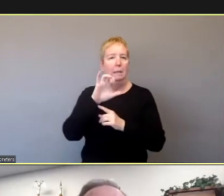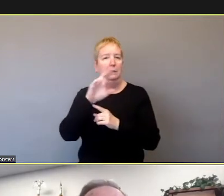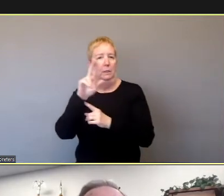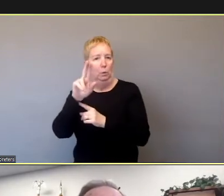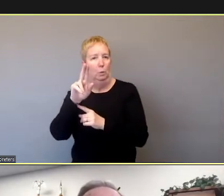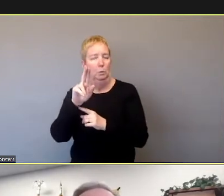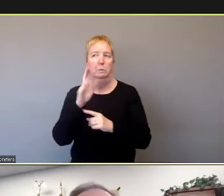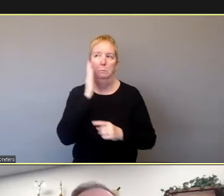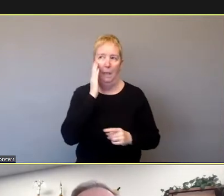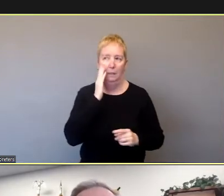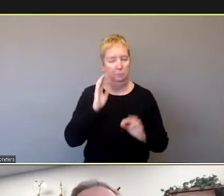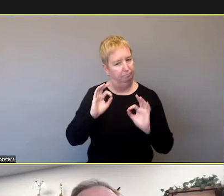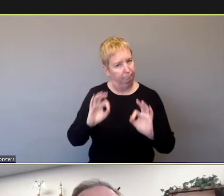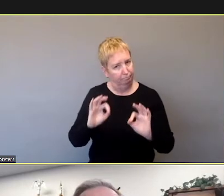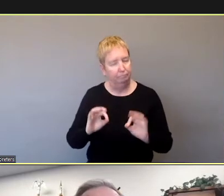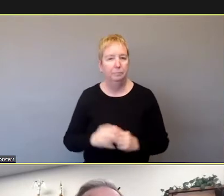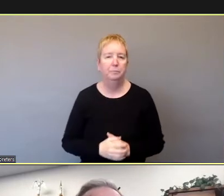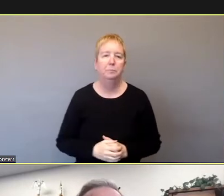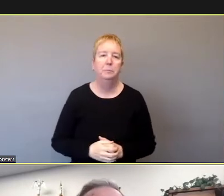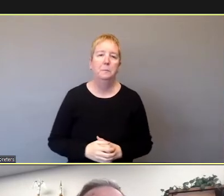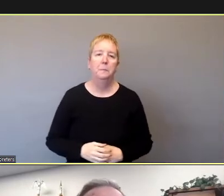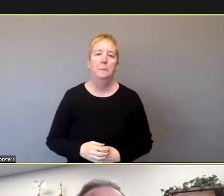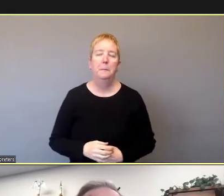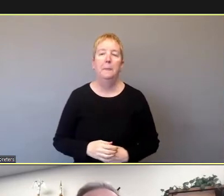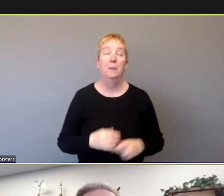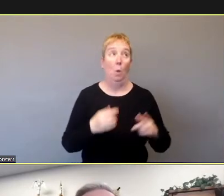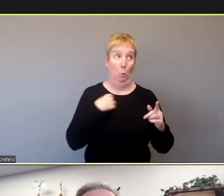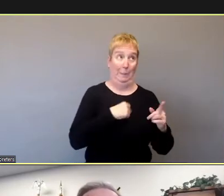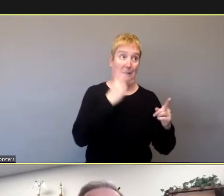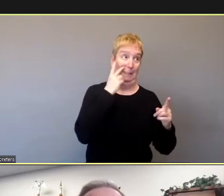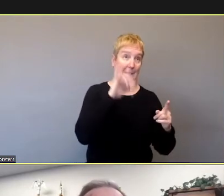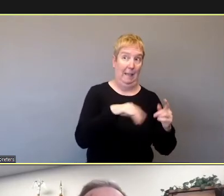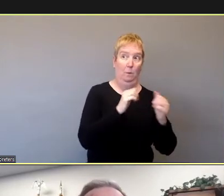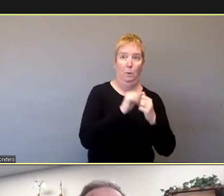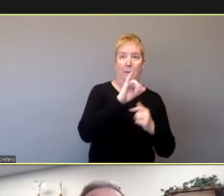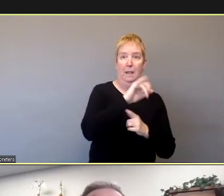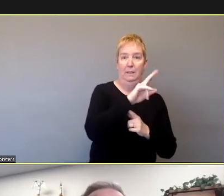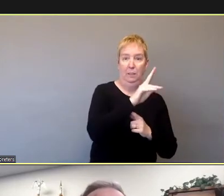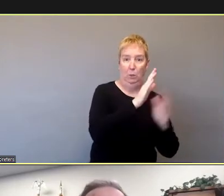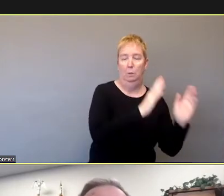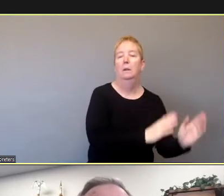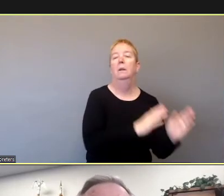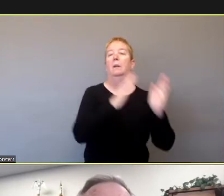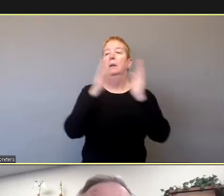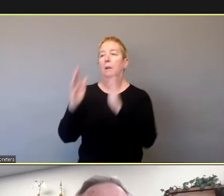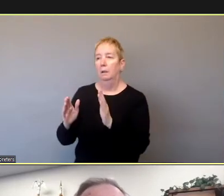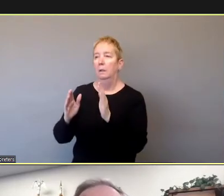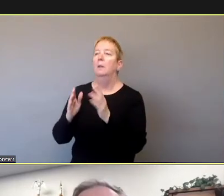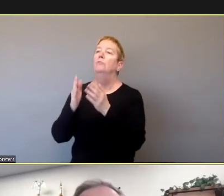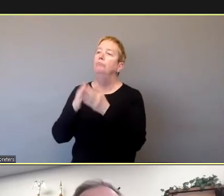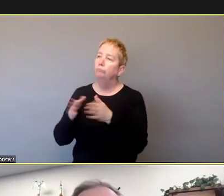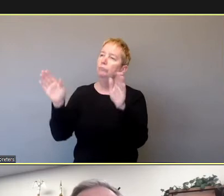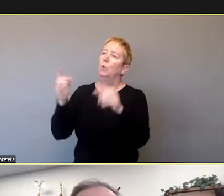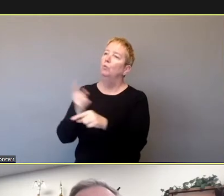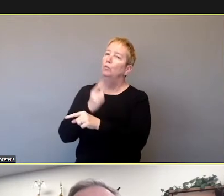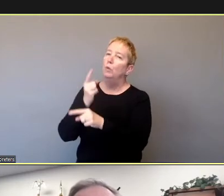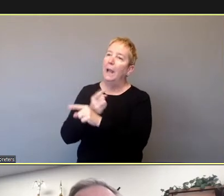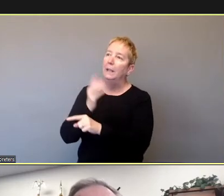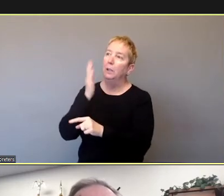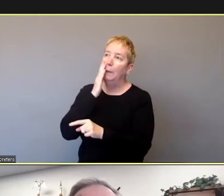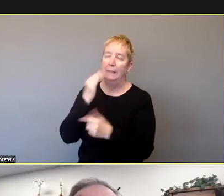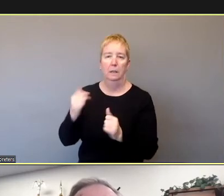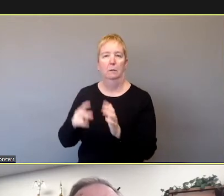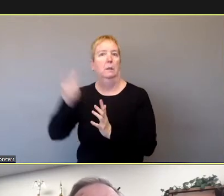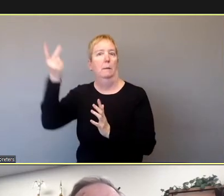so we can see that both on the ICU side and on the general bed side, we're double the highest we've had in quite some